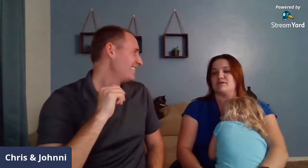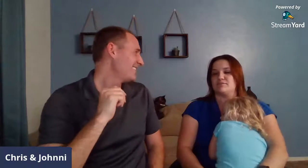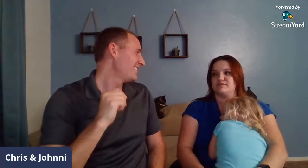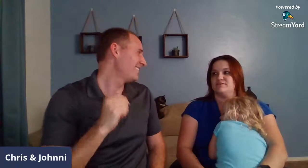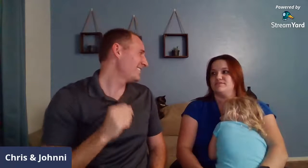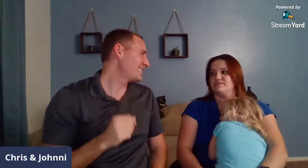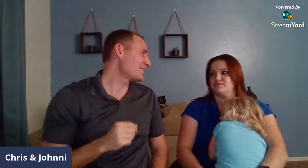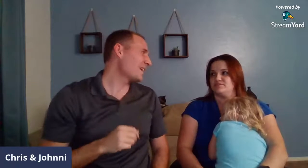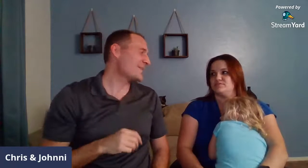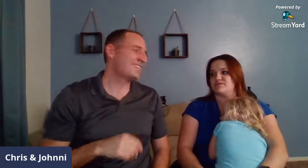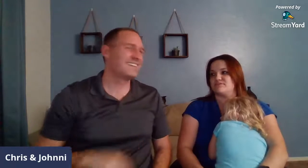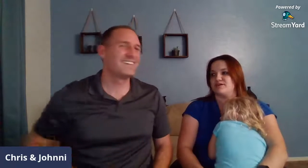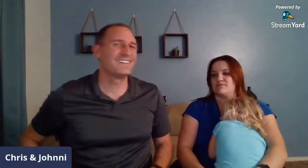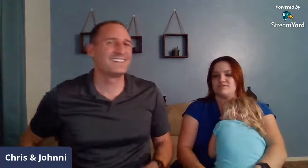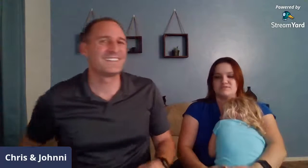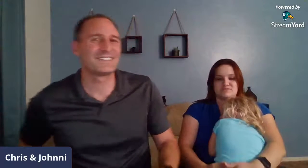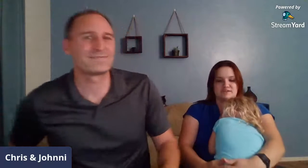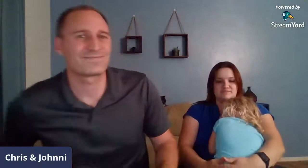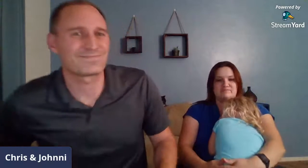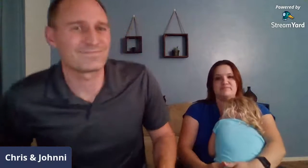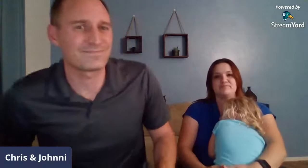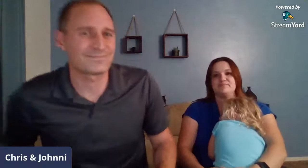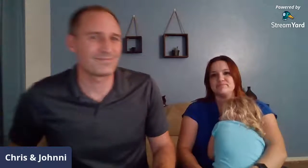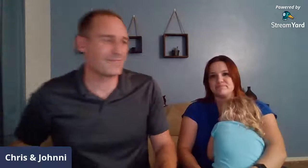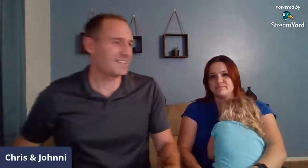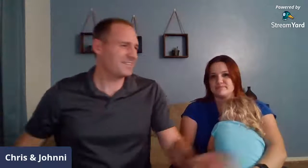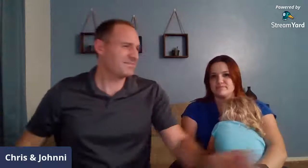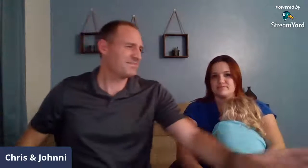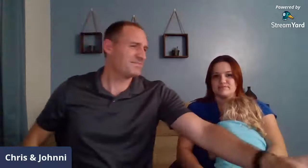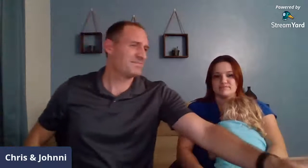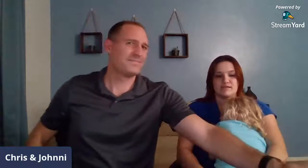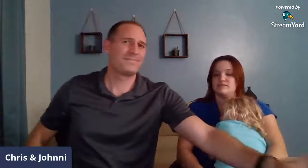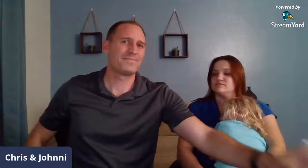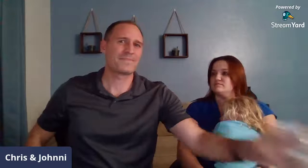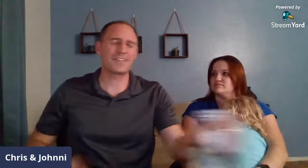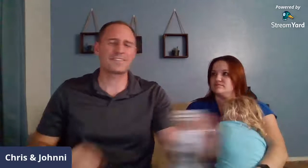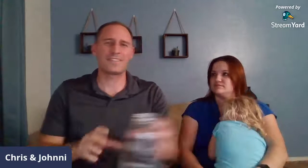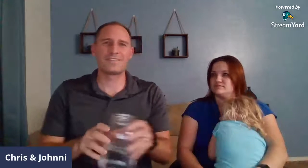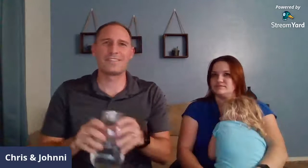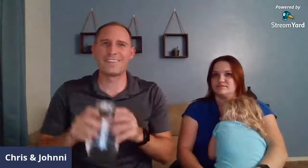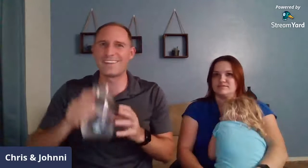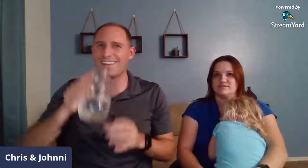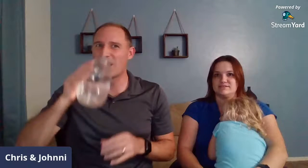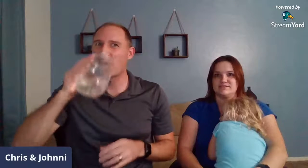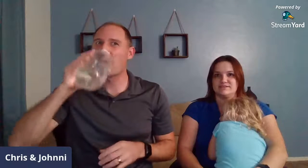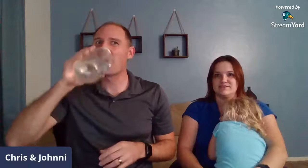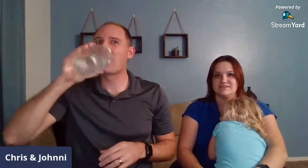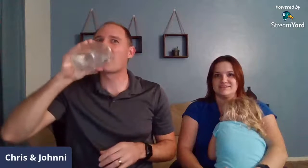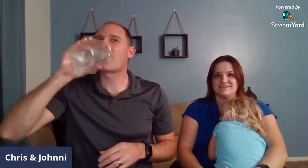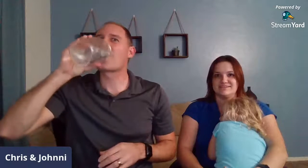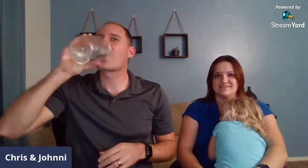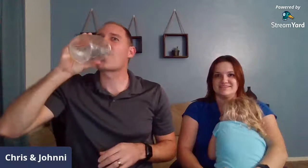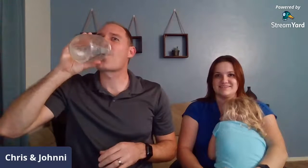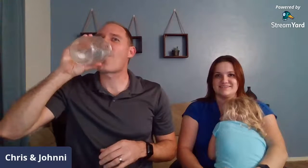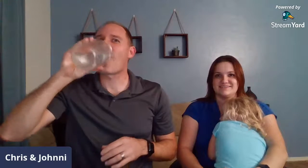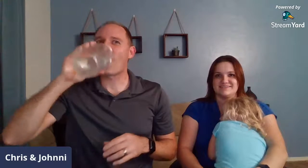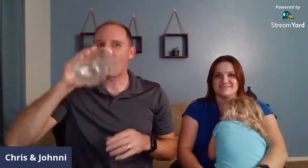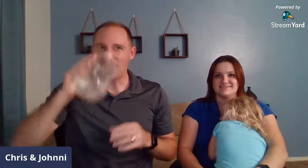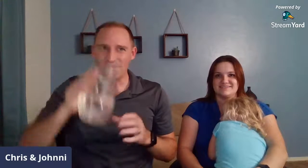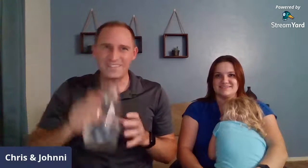simcomming. Simcomming? You simcom and then you stop. I did? Yeah. Because I love to see you practicing while trying